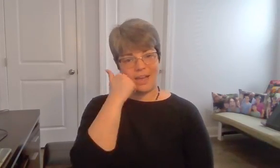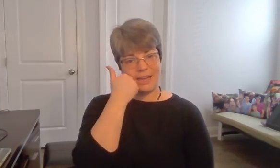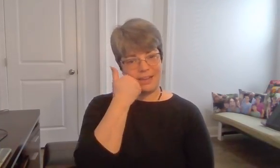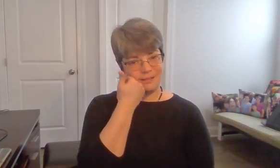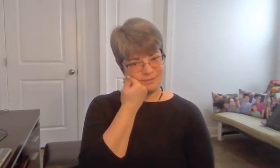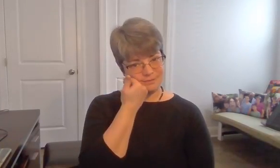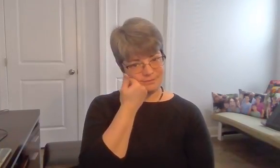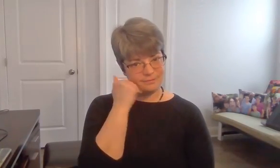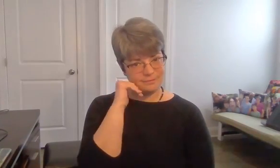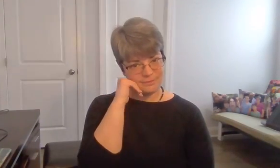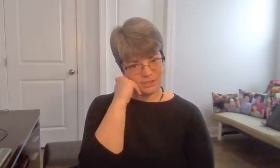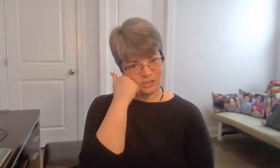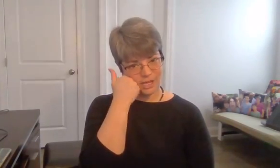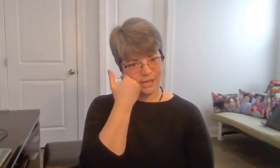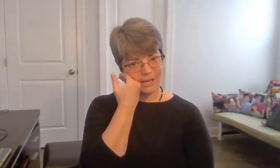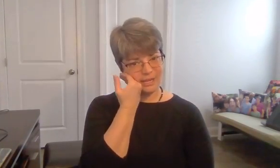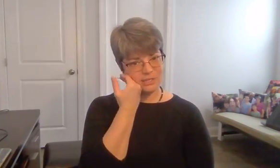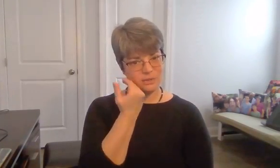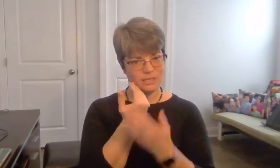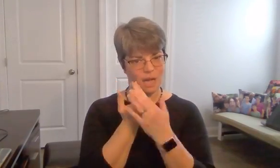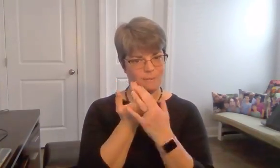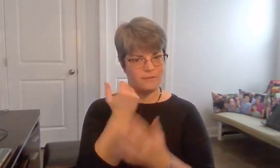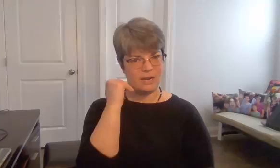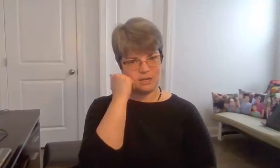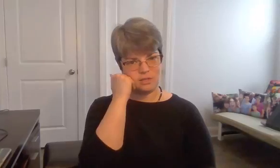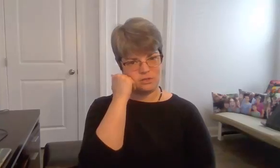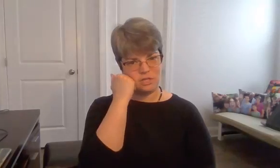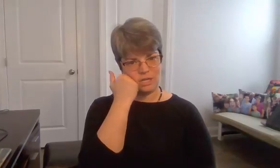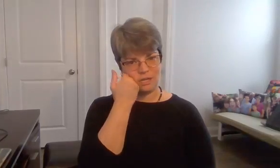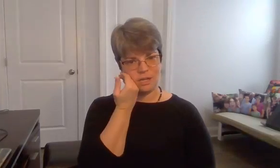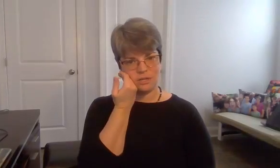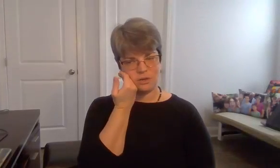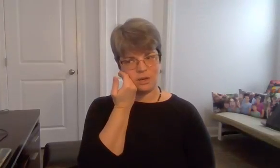Shy. Shy. So the top of your hand is on your cheek and you kind of turn it up.